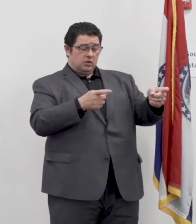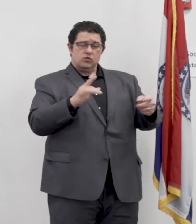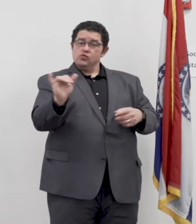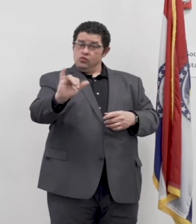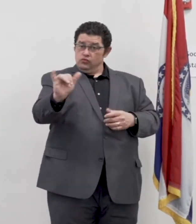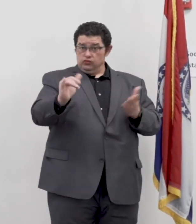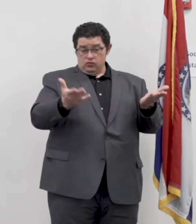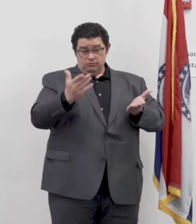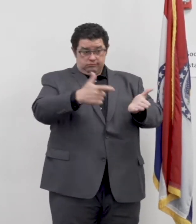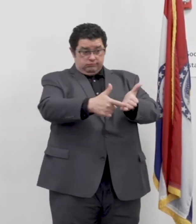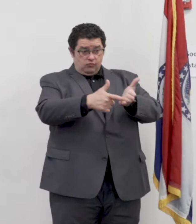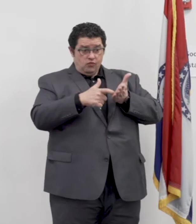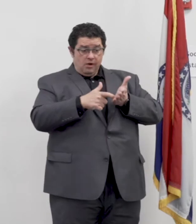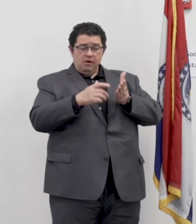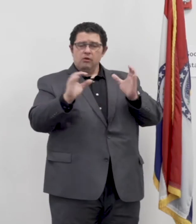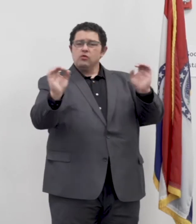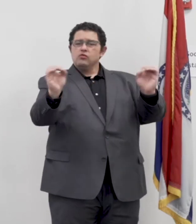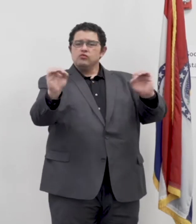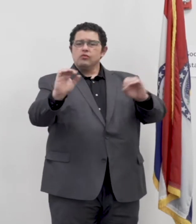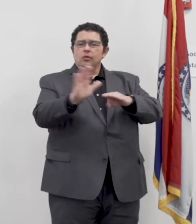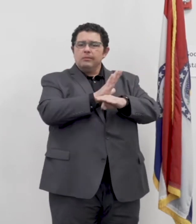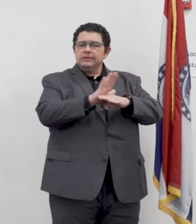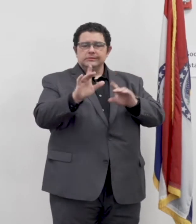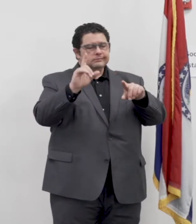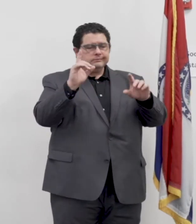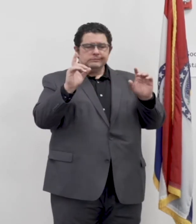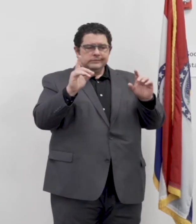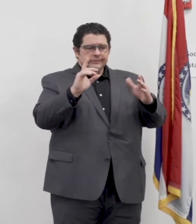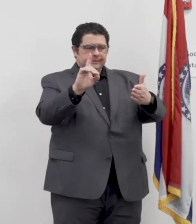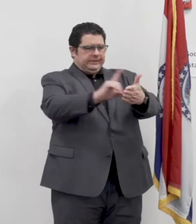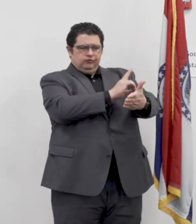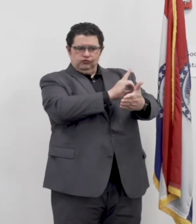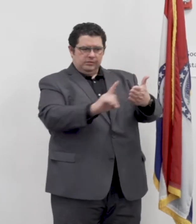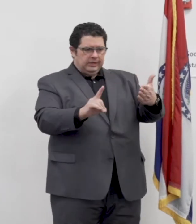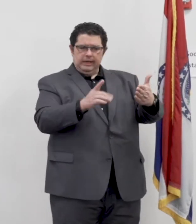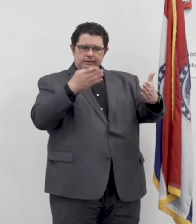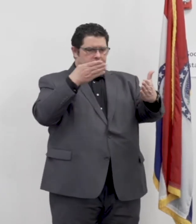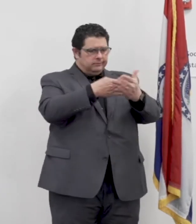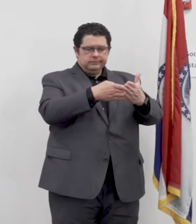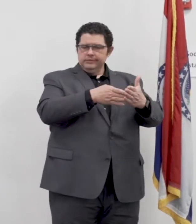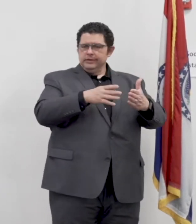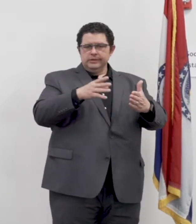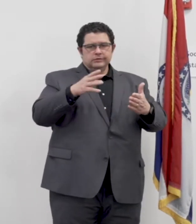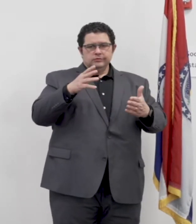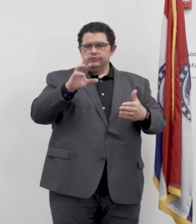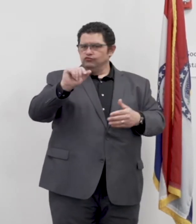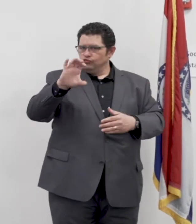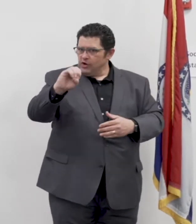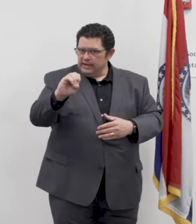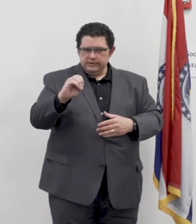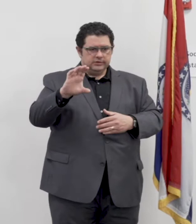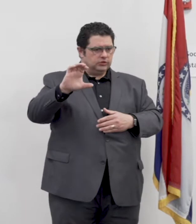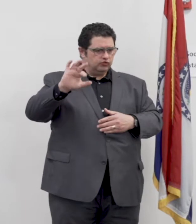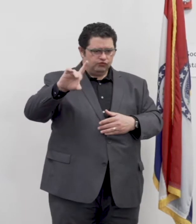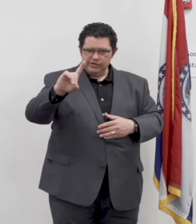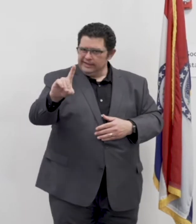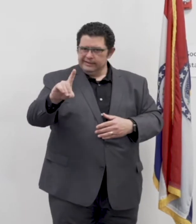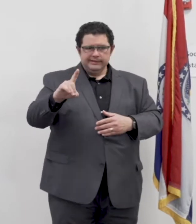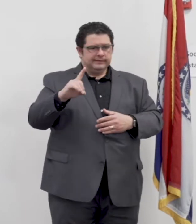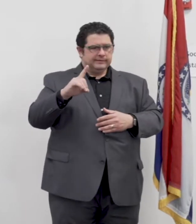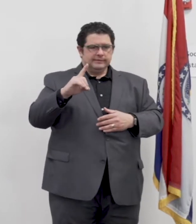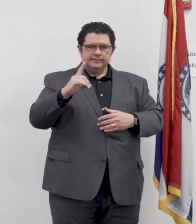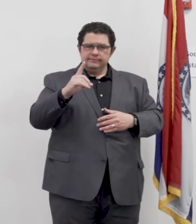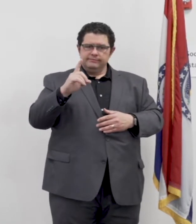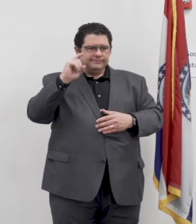that no business could be discriminated against based on race, creed, color, sexual orientation, gender